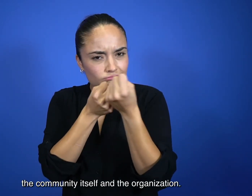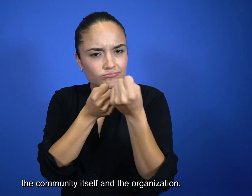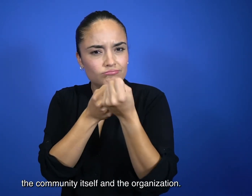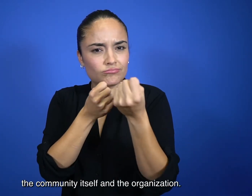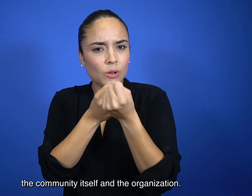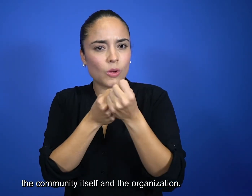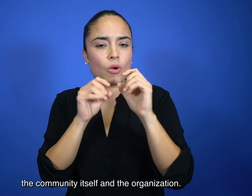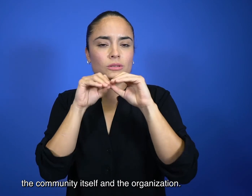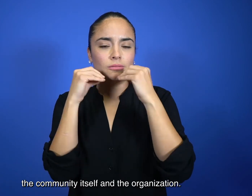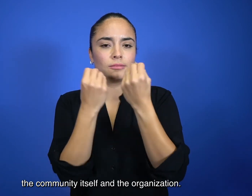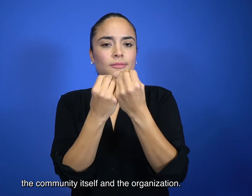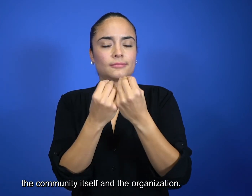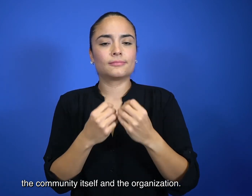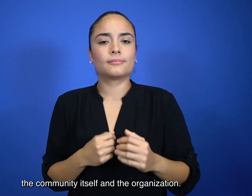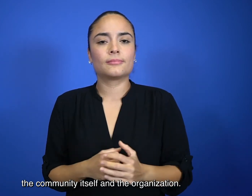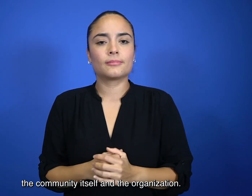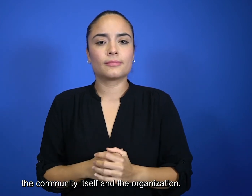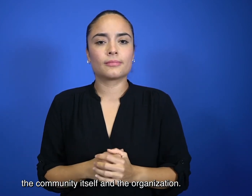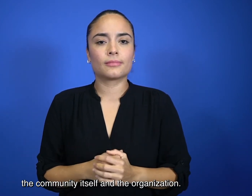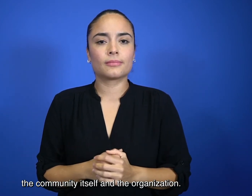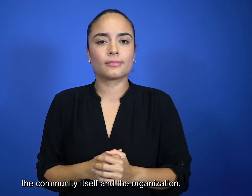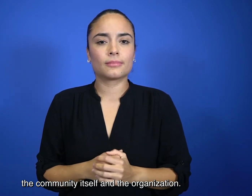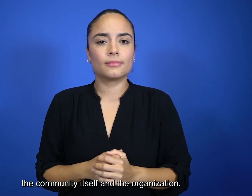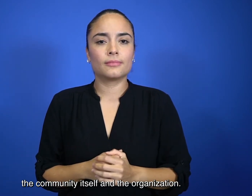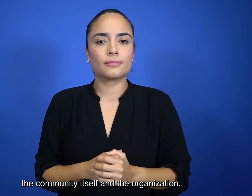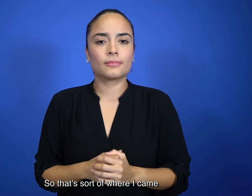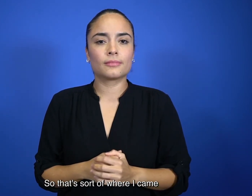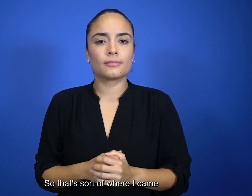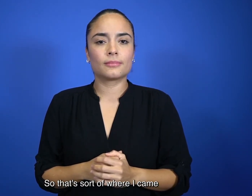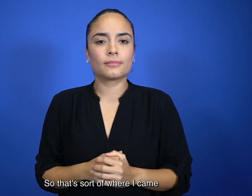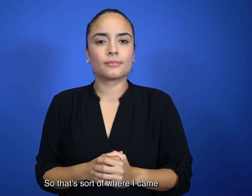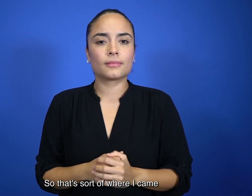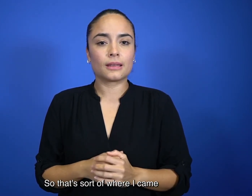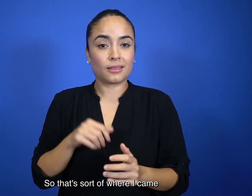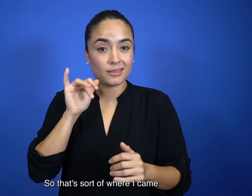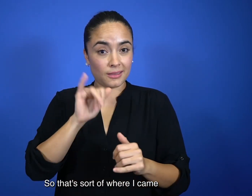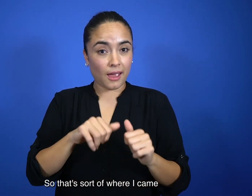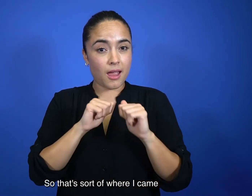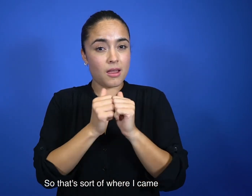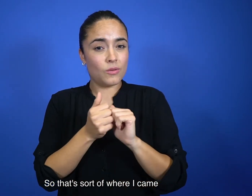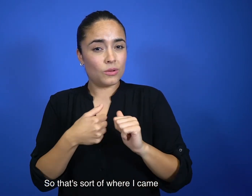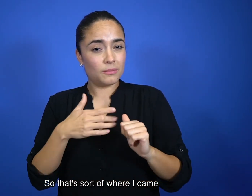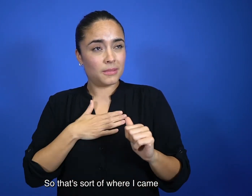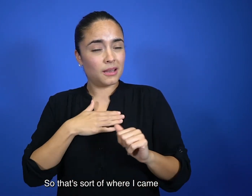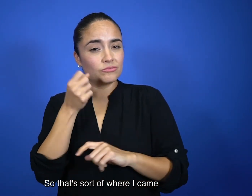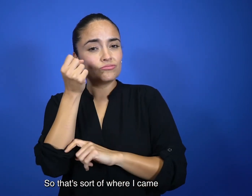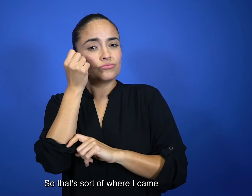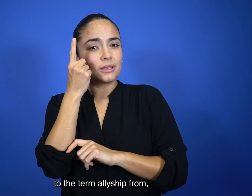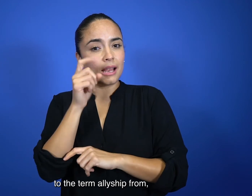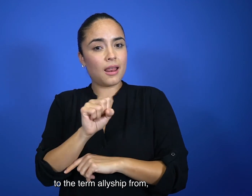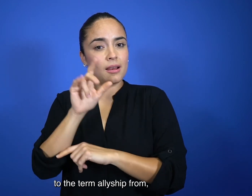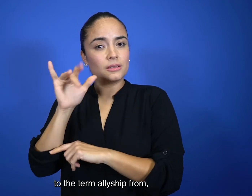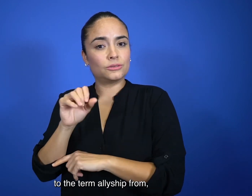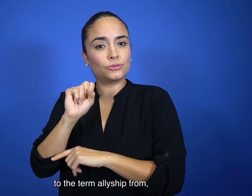community itself, and the organization. So that's sort of where I came to the term